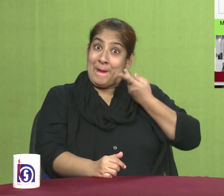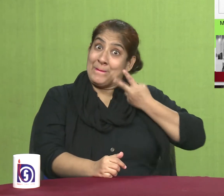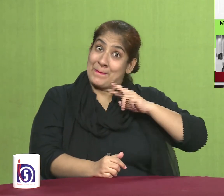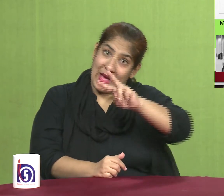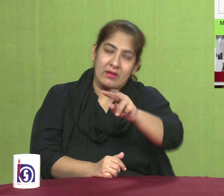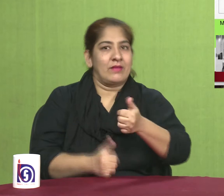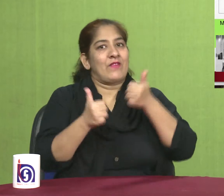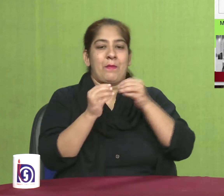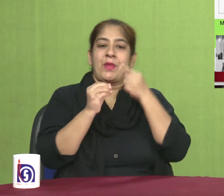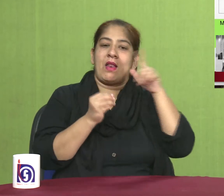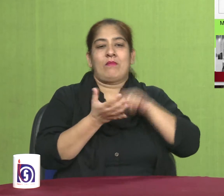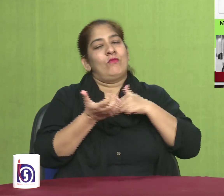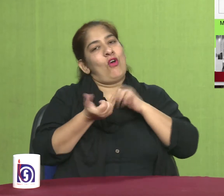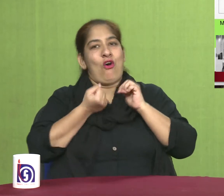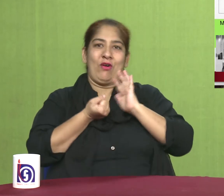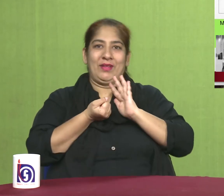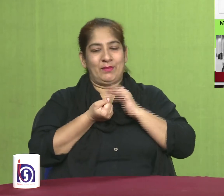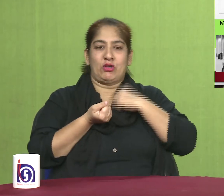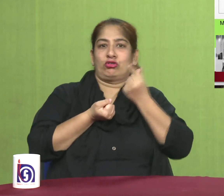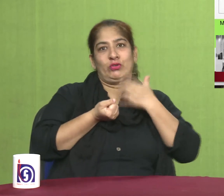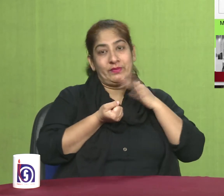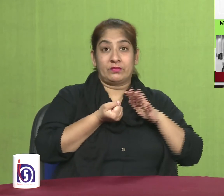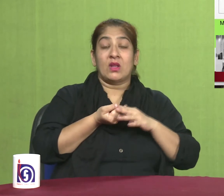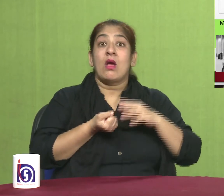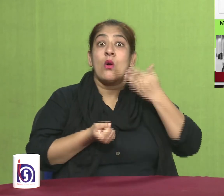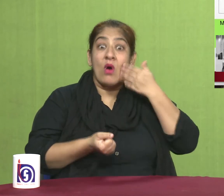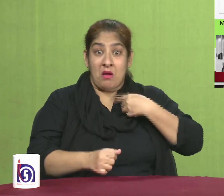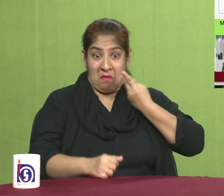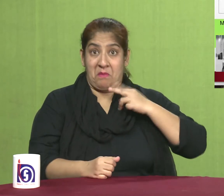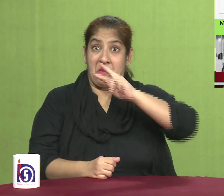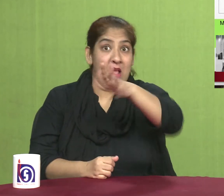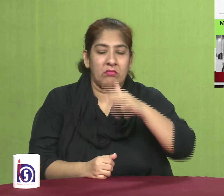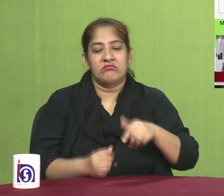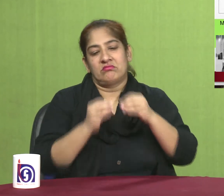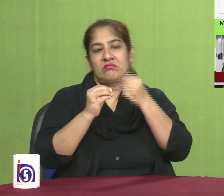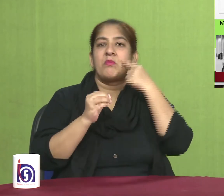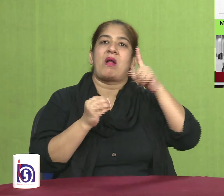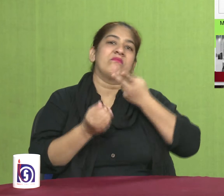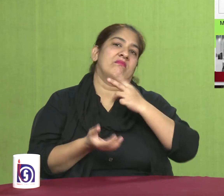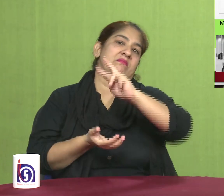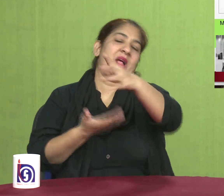receipt. It is just like when you have returned the money, you have returned your bill.